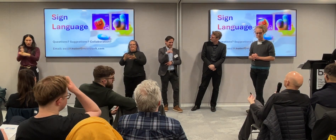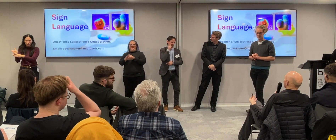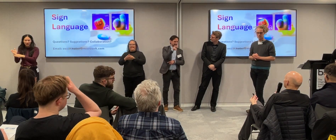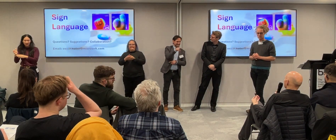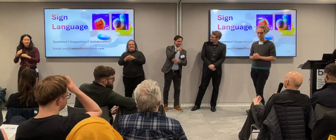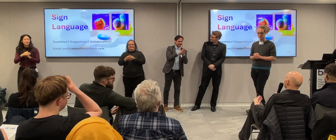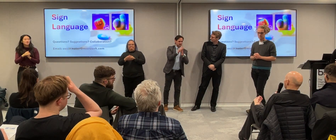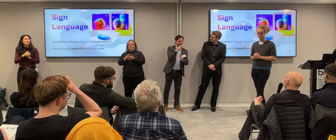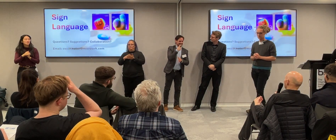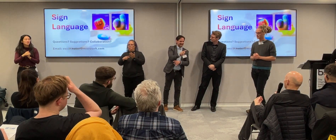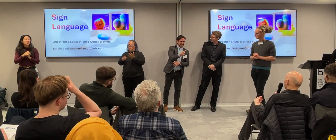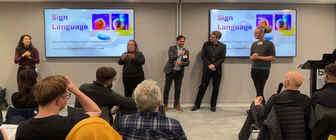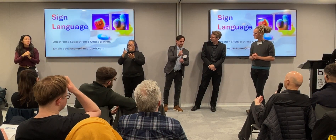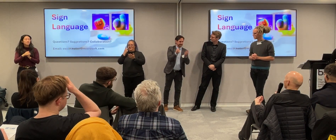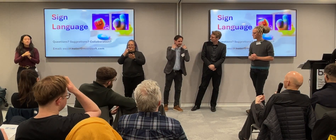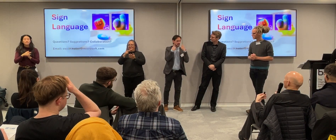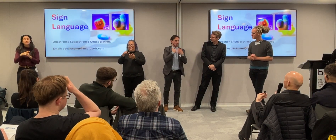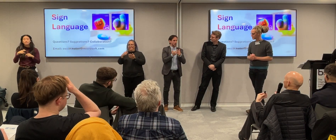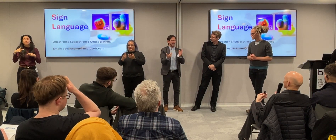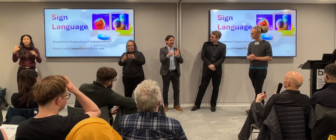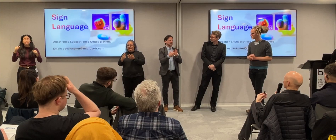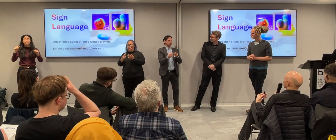what you see is just the voice,